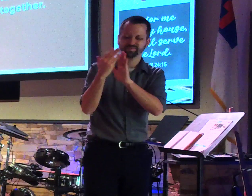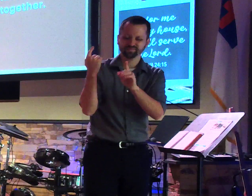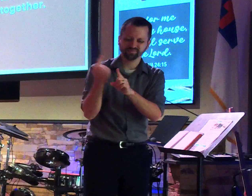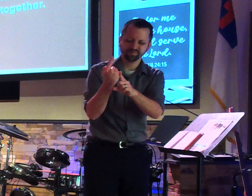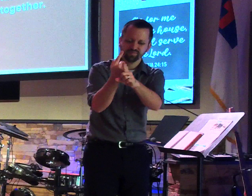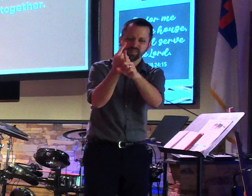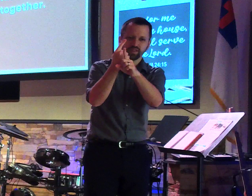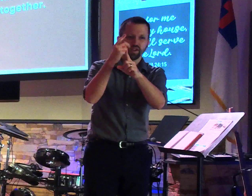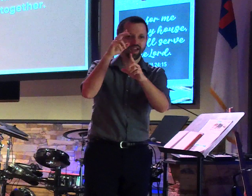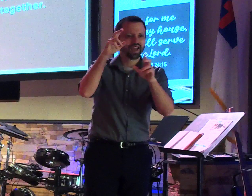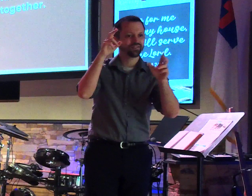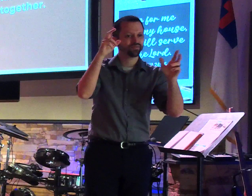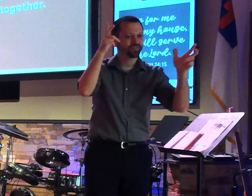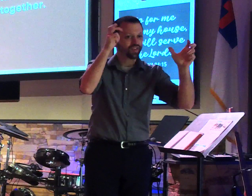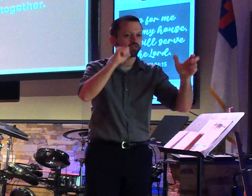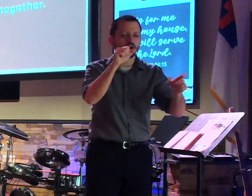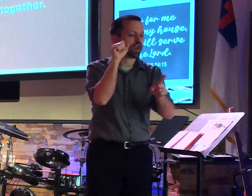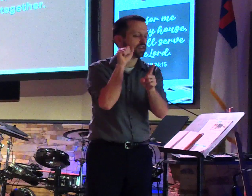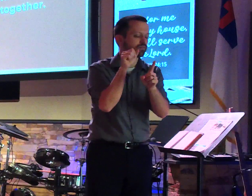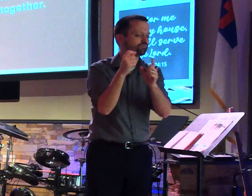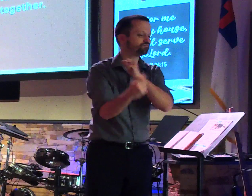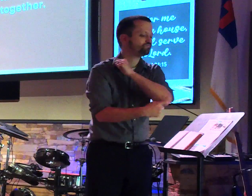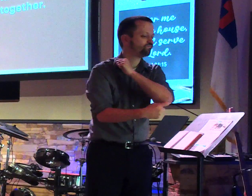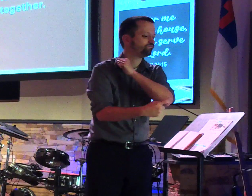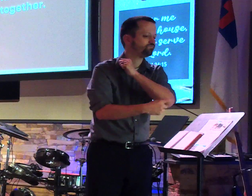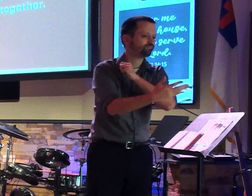you. You see,